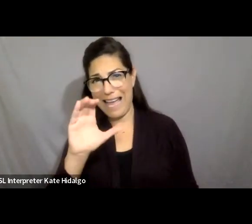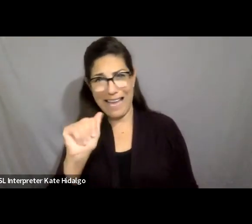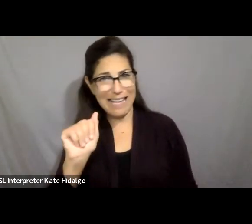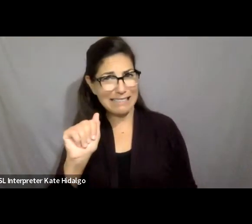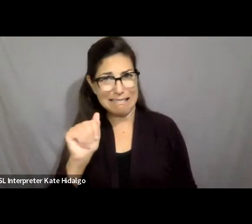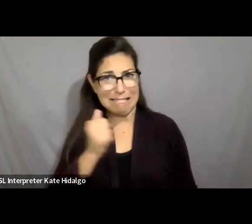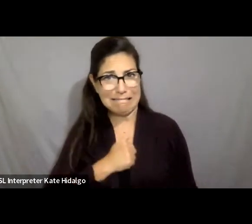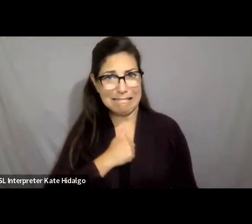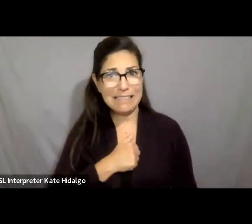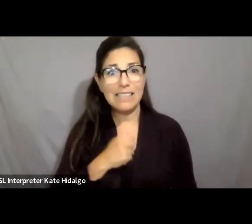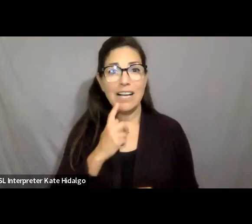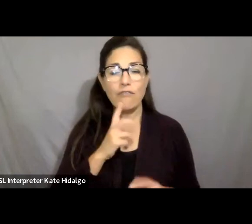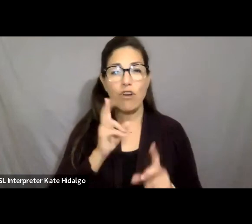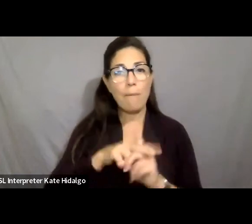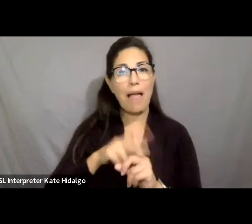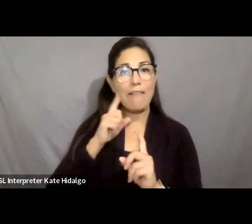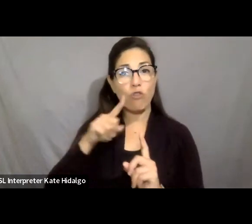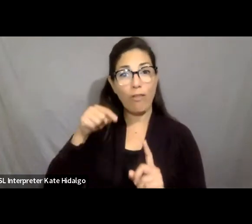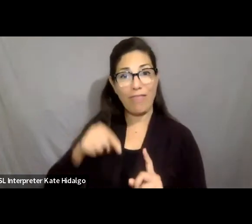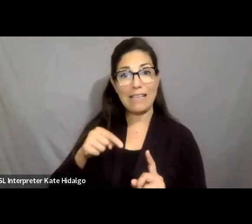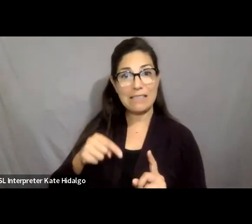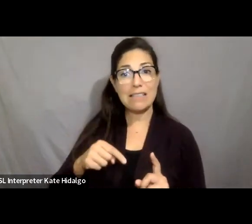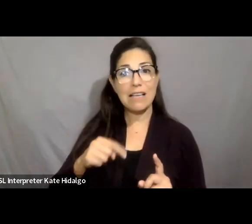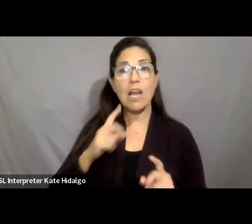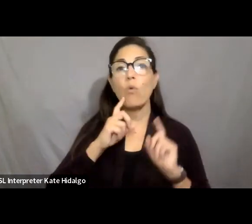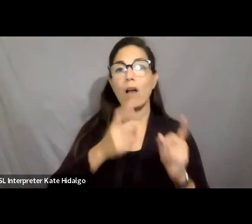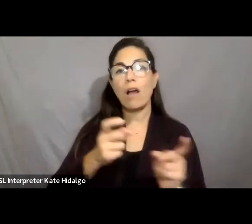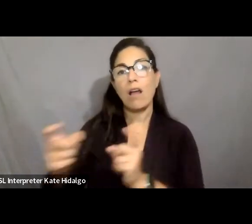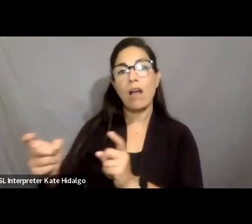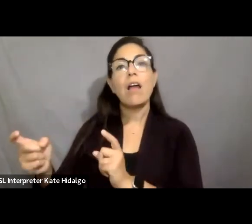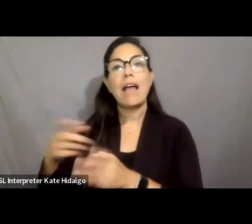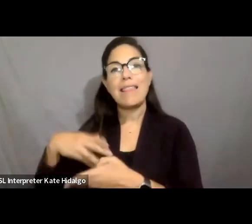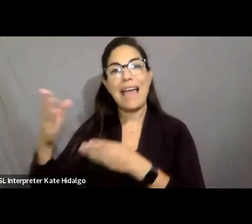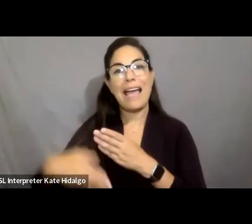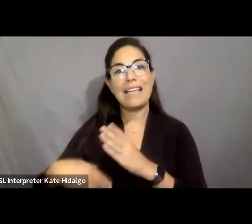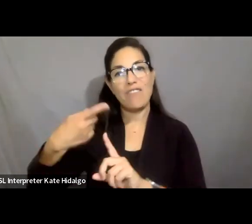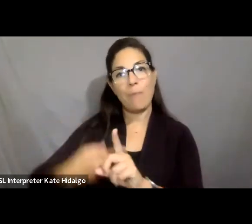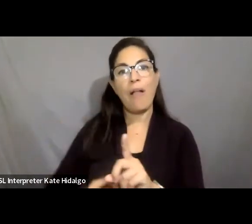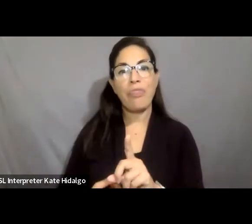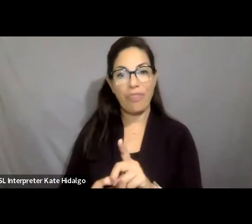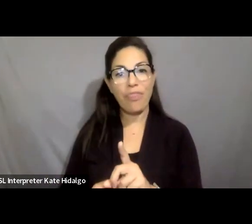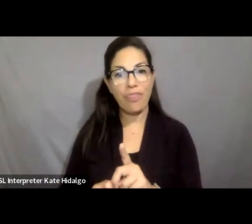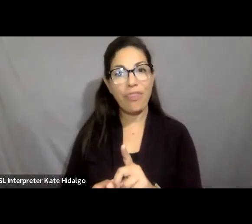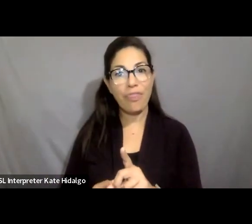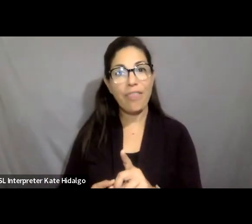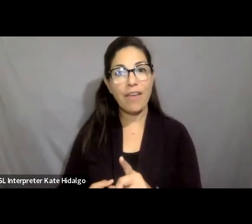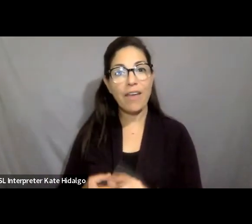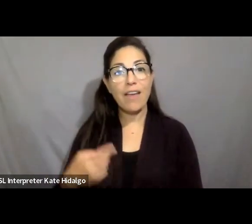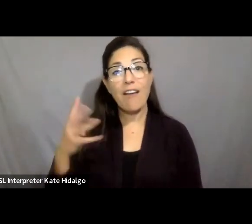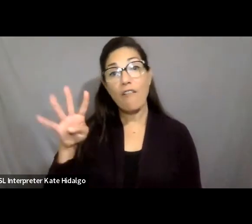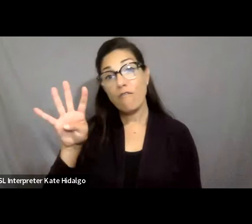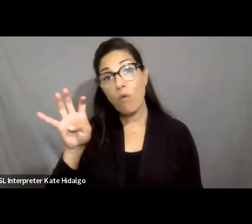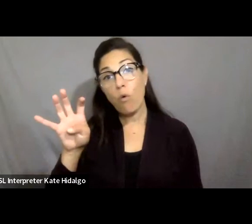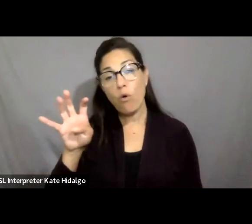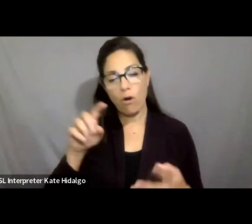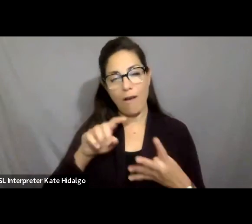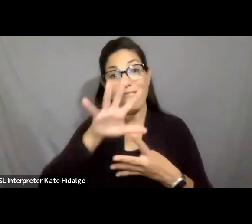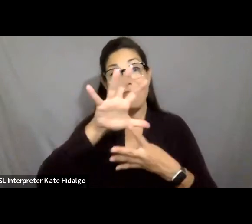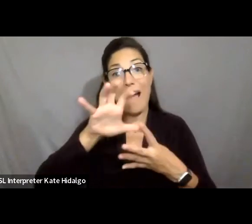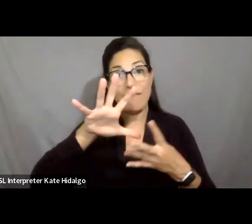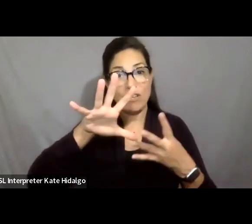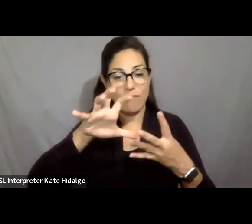for, and we're going to be awarding those at the end of this month. Yeah, it's a $400 or